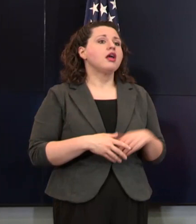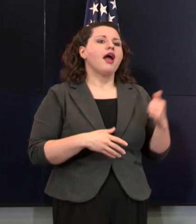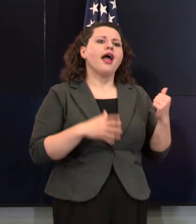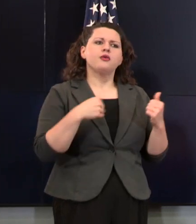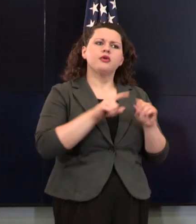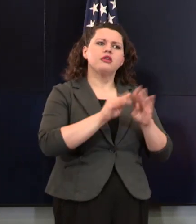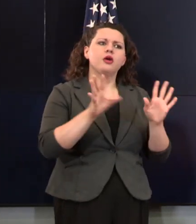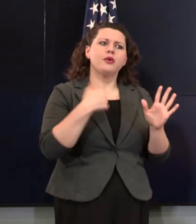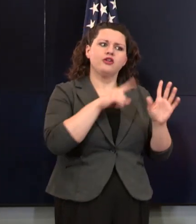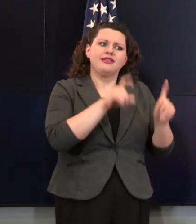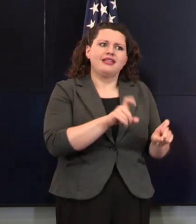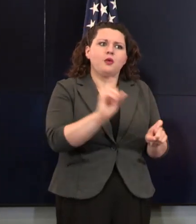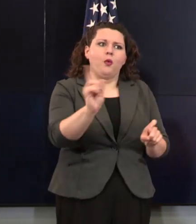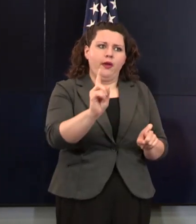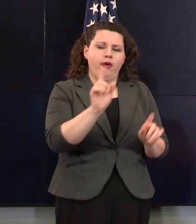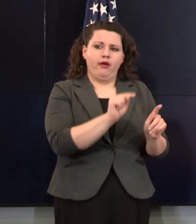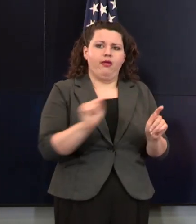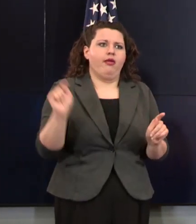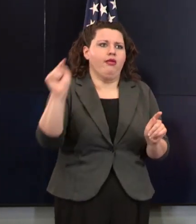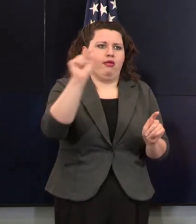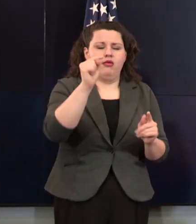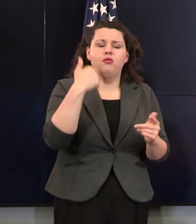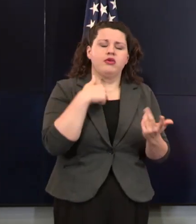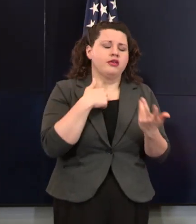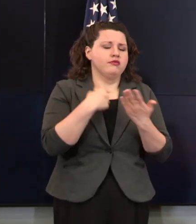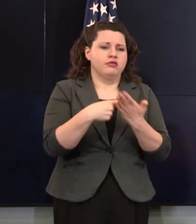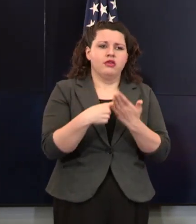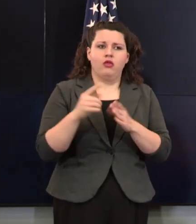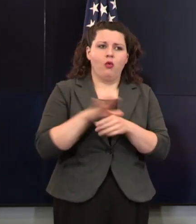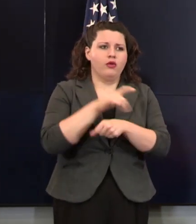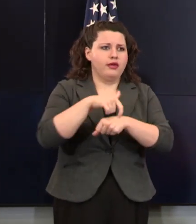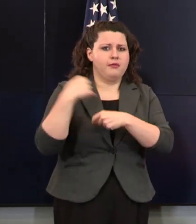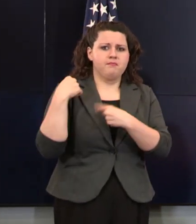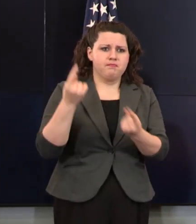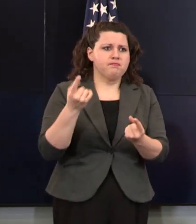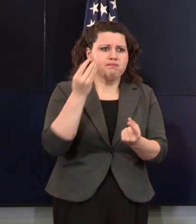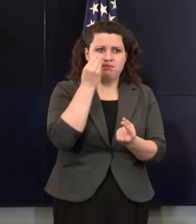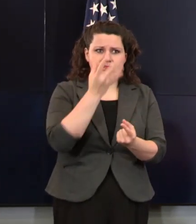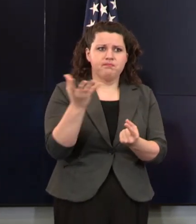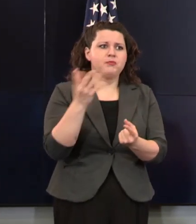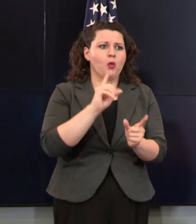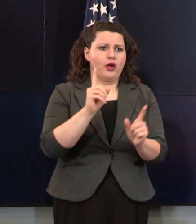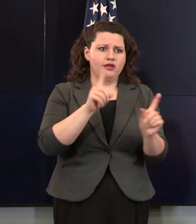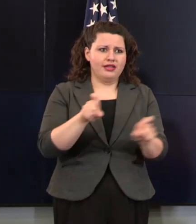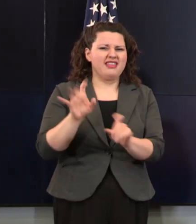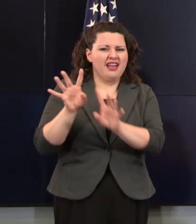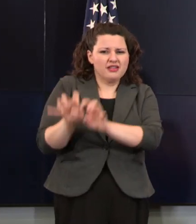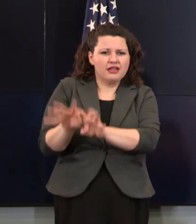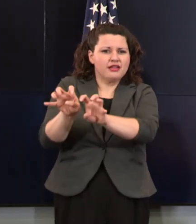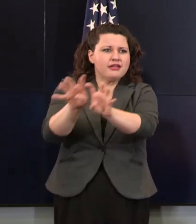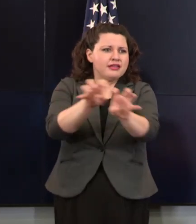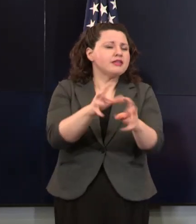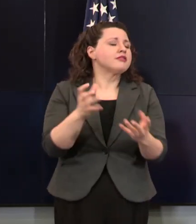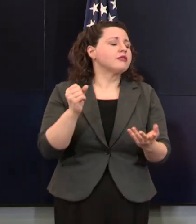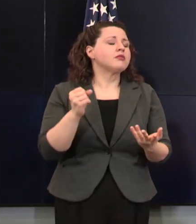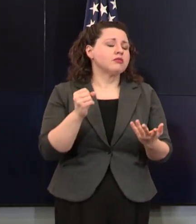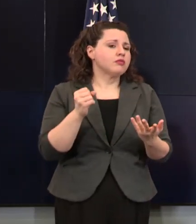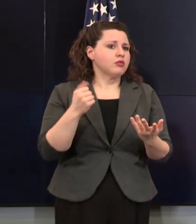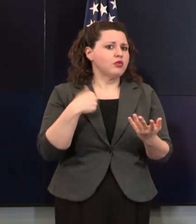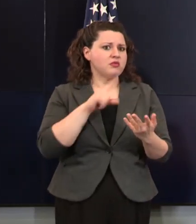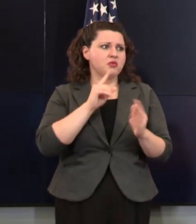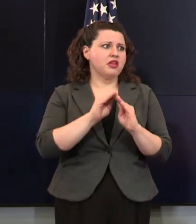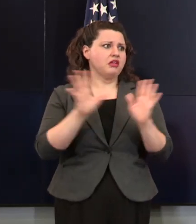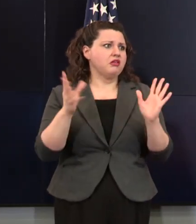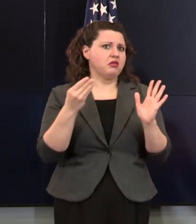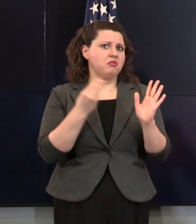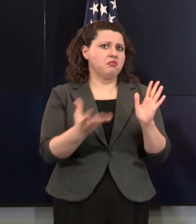the testing. So we've talked about the different facilities all the way through that we were actually doing some of the surveillance testing. And so we've been pretty transparent